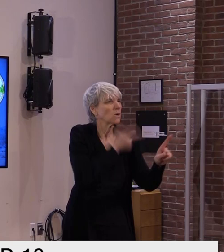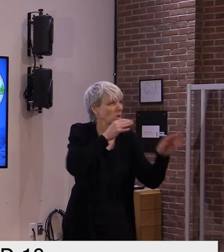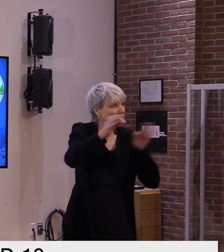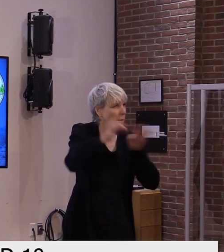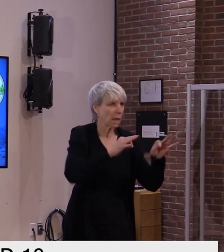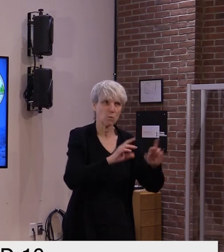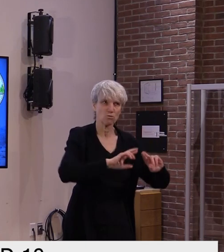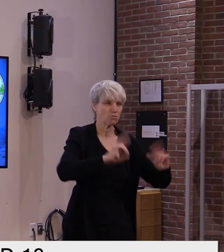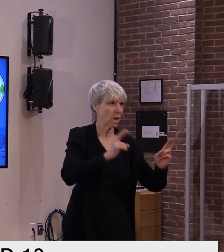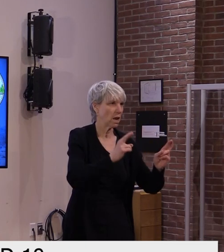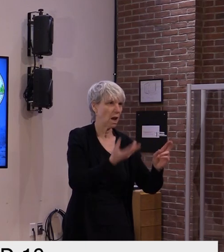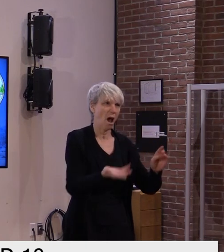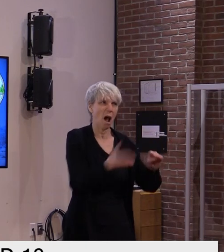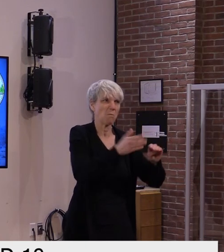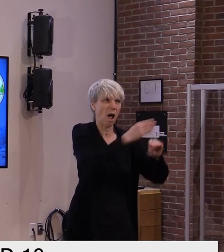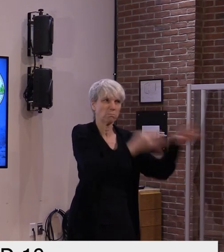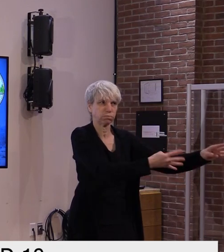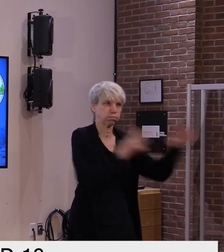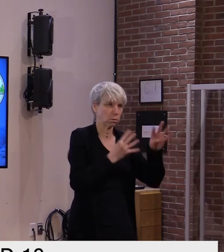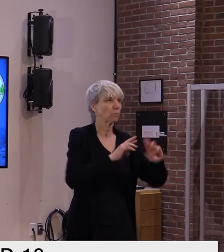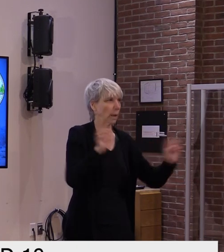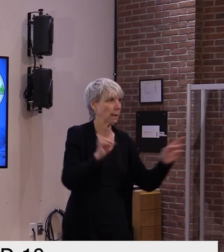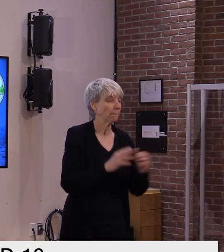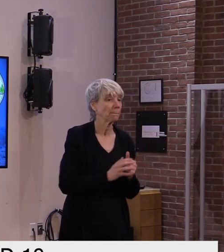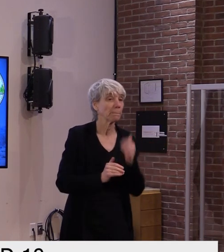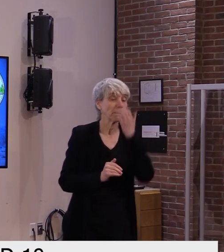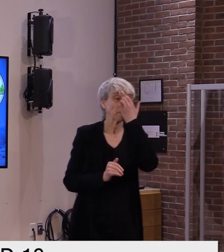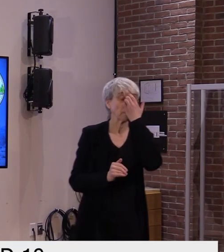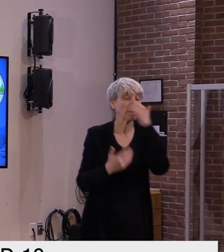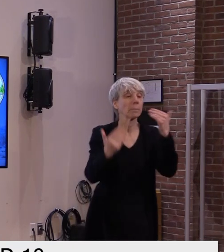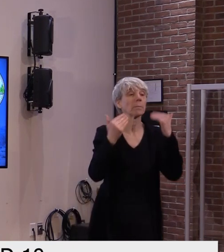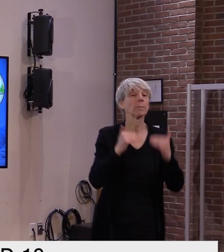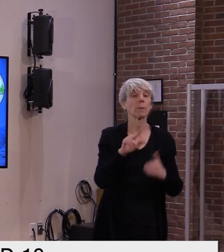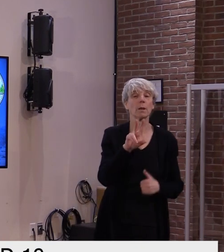Okay, we'll move to Lisa at the Valley Reporter.